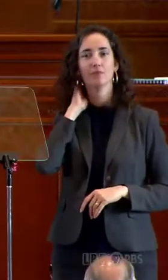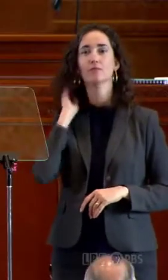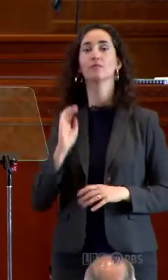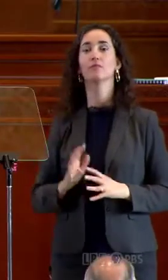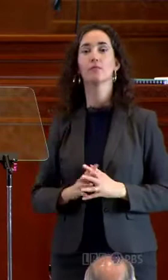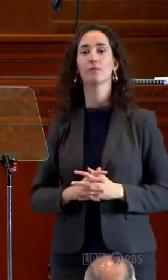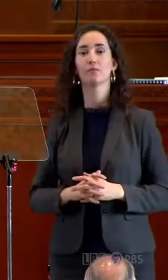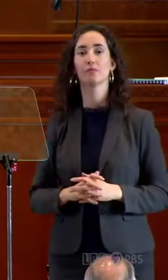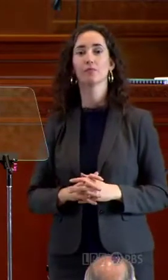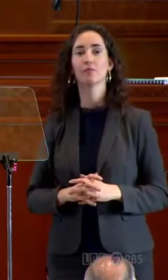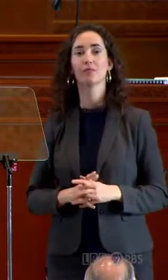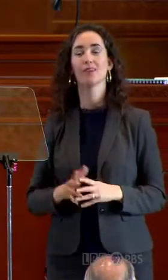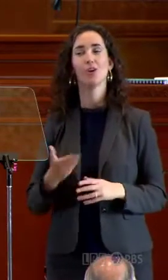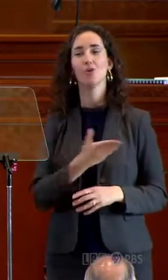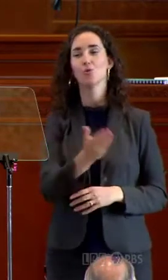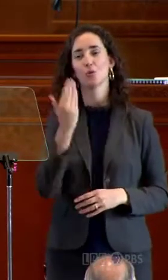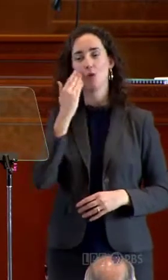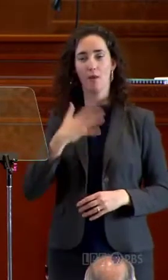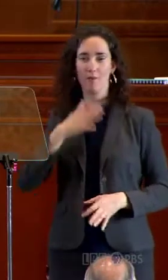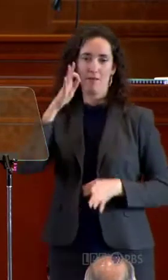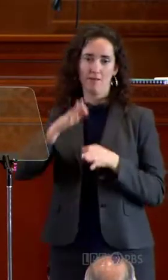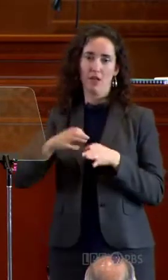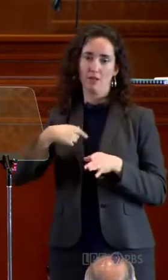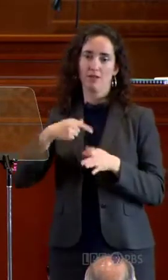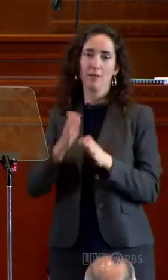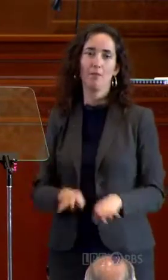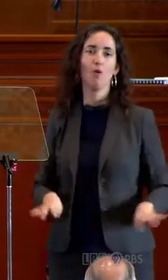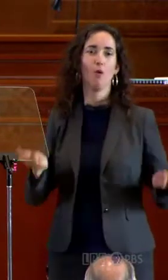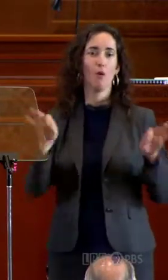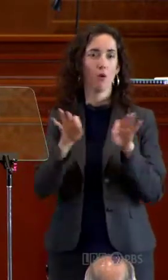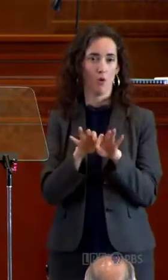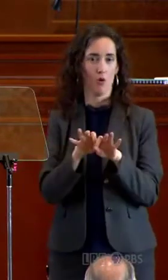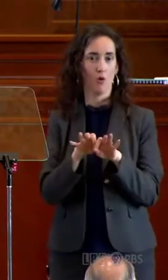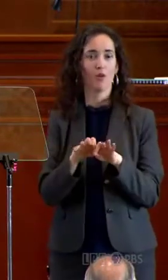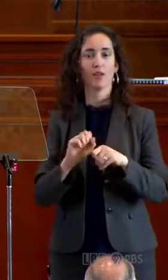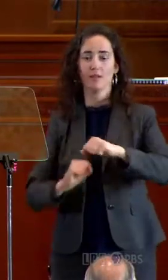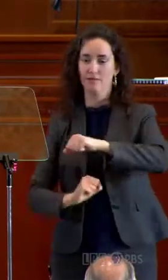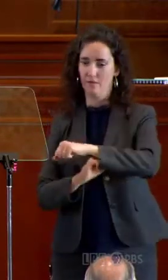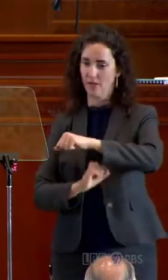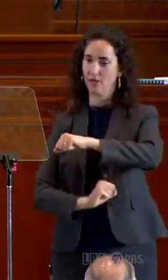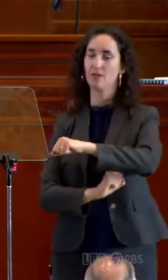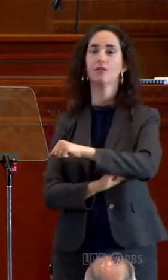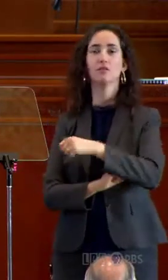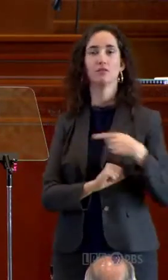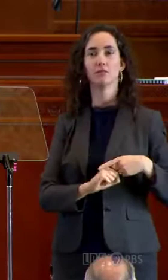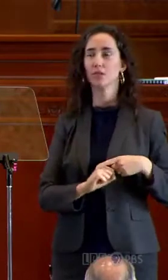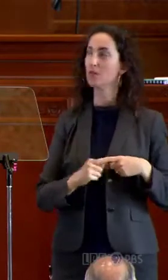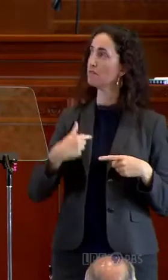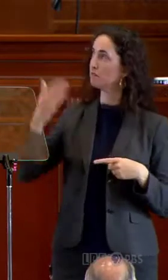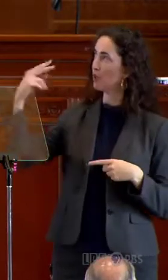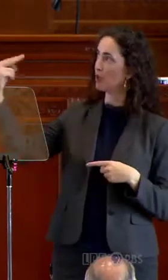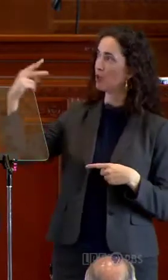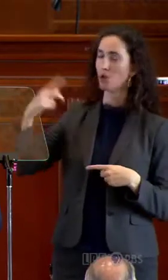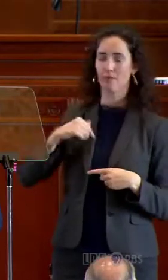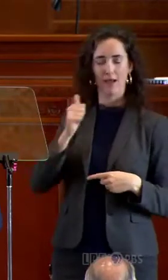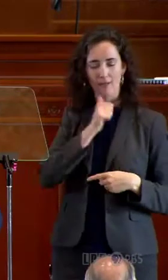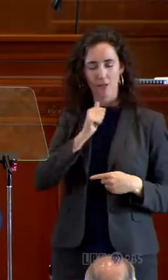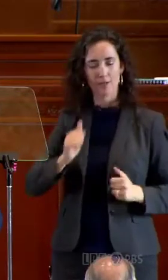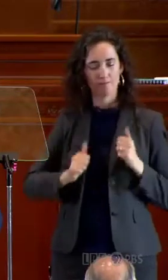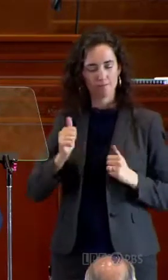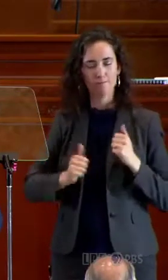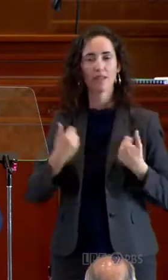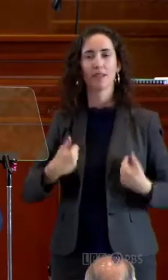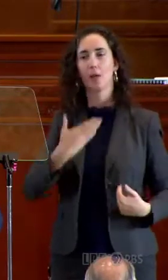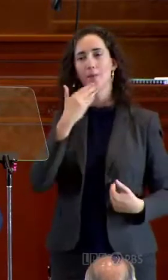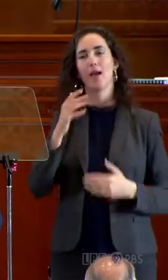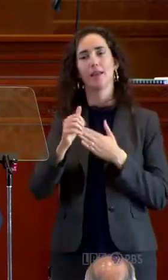As I think all of you know, my faith is very important to me. It is the foundation that guides me as I strive every day to be a better leader and a